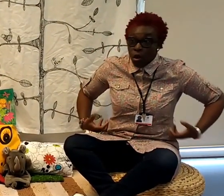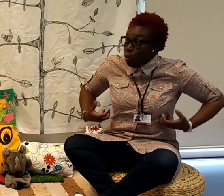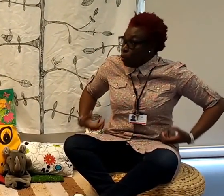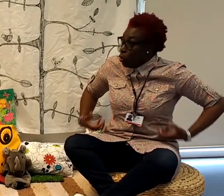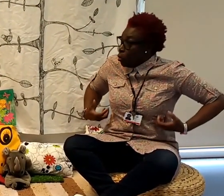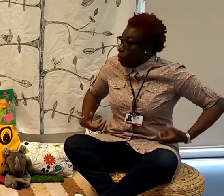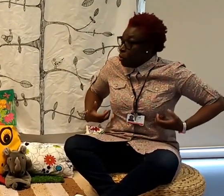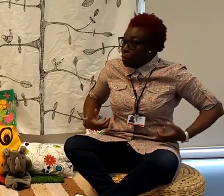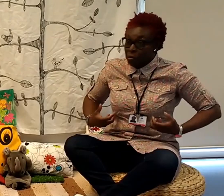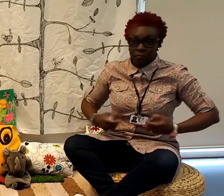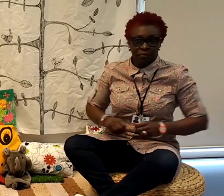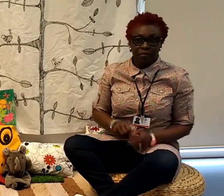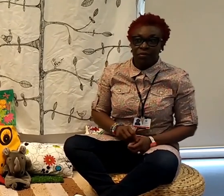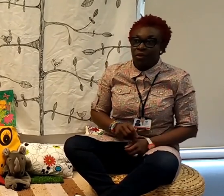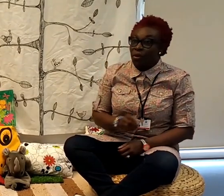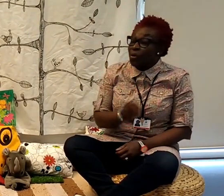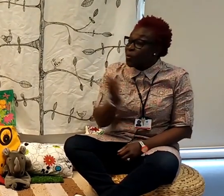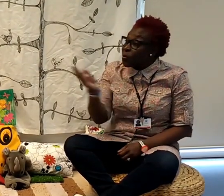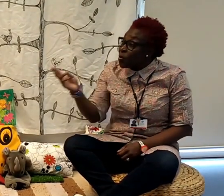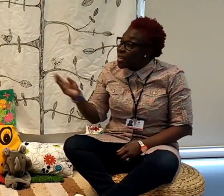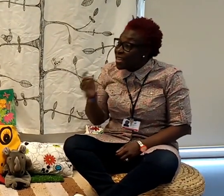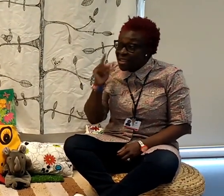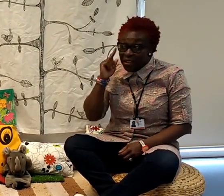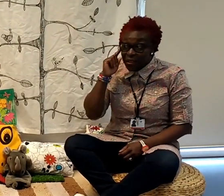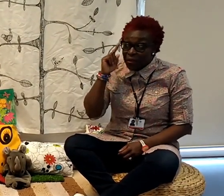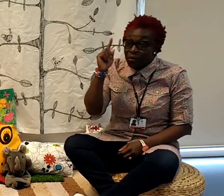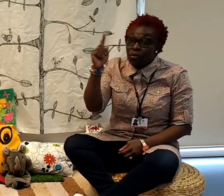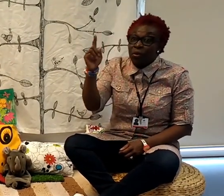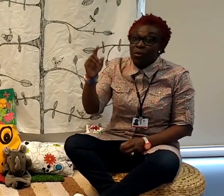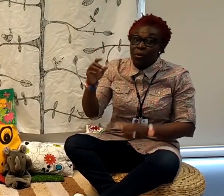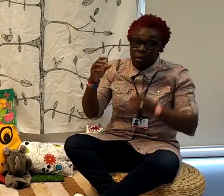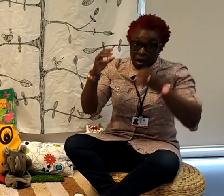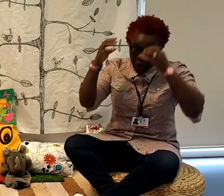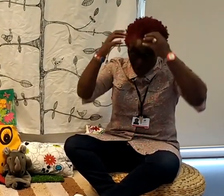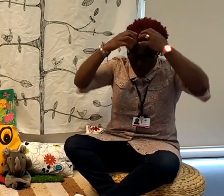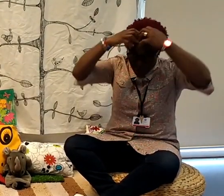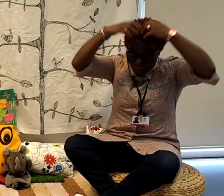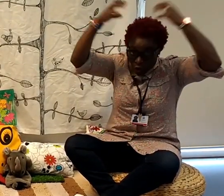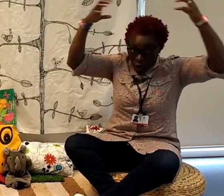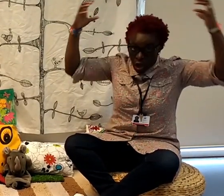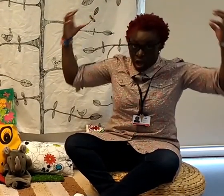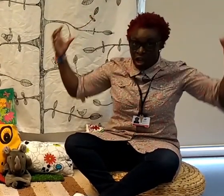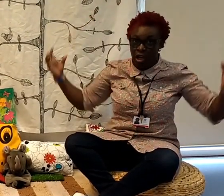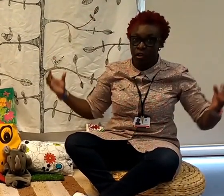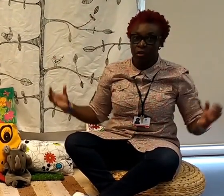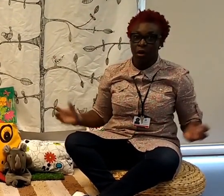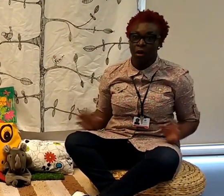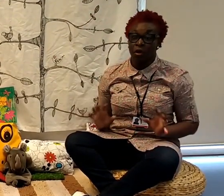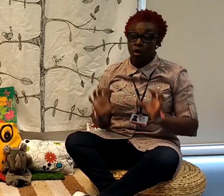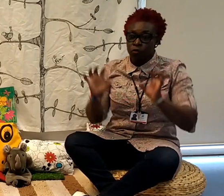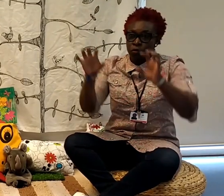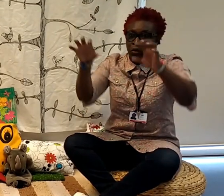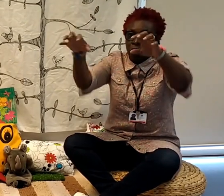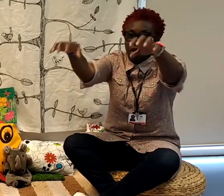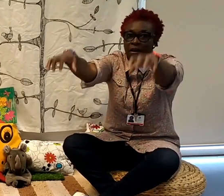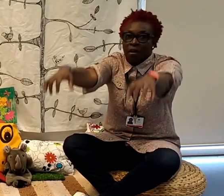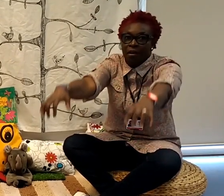monkey. Boop, boop, boop, boop. We saw a lion